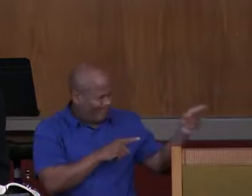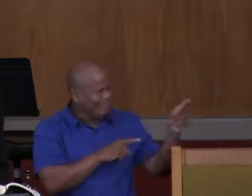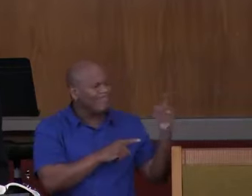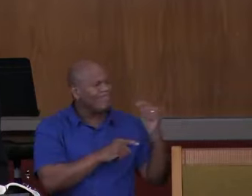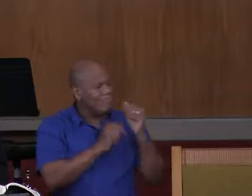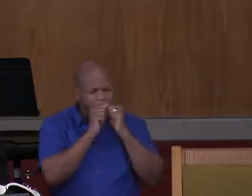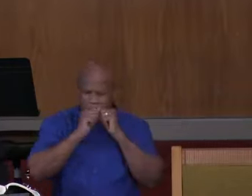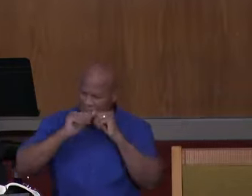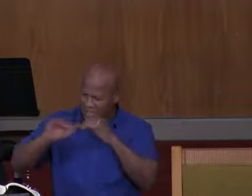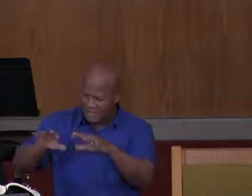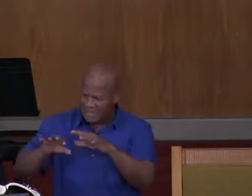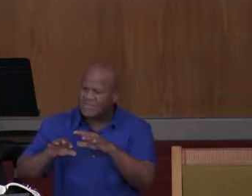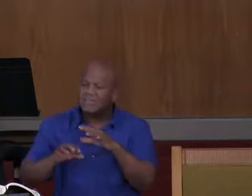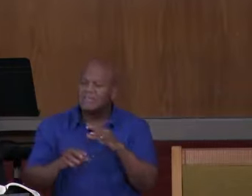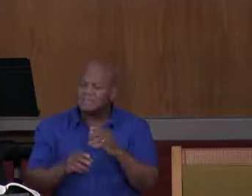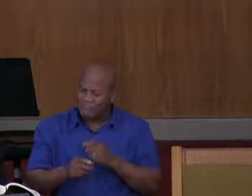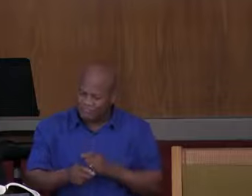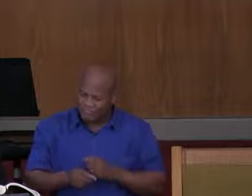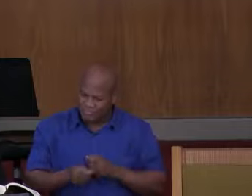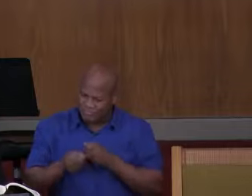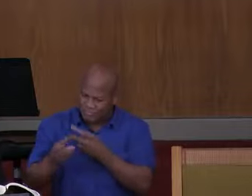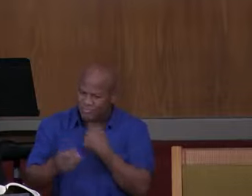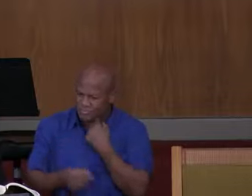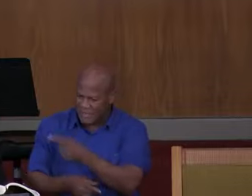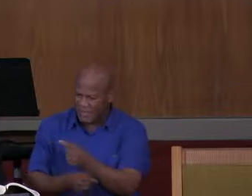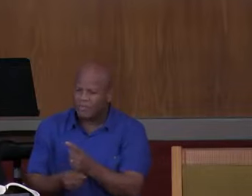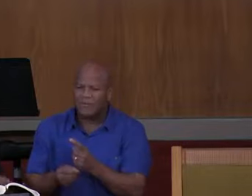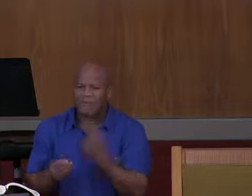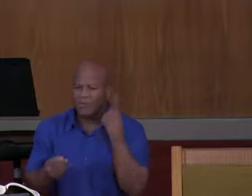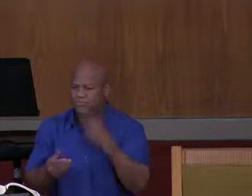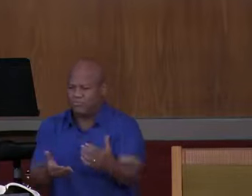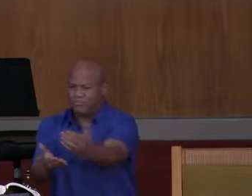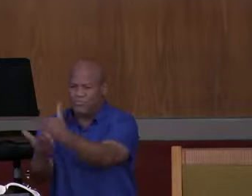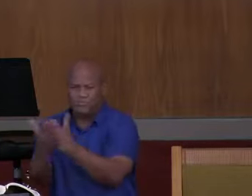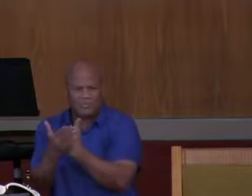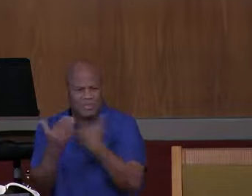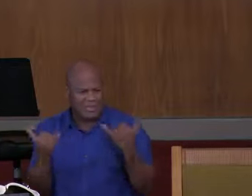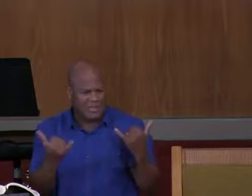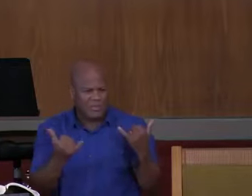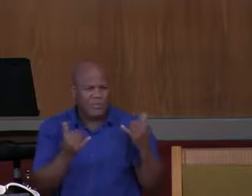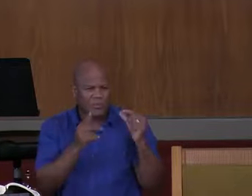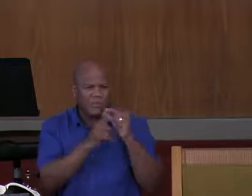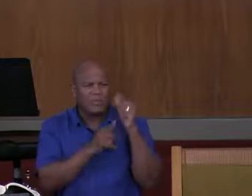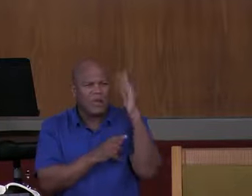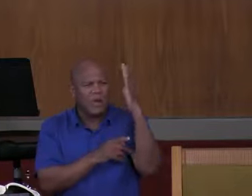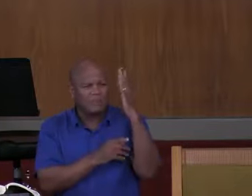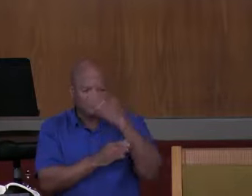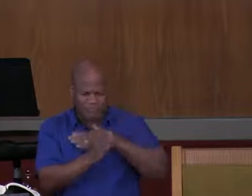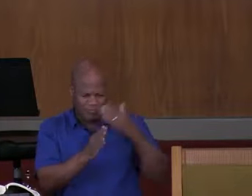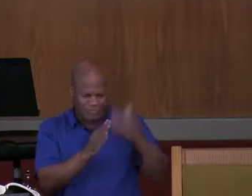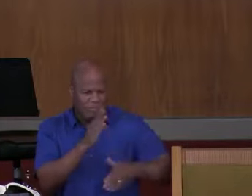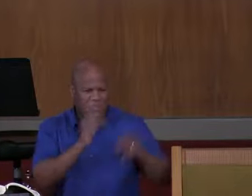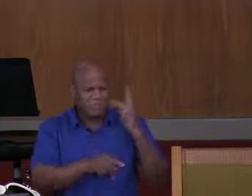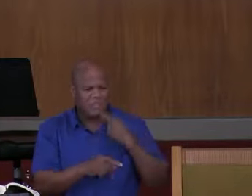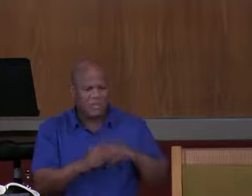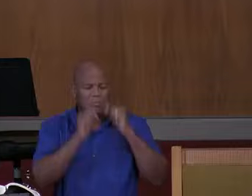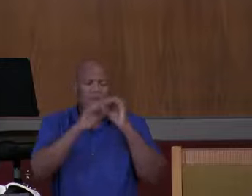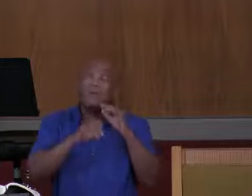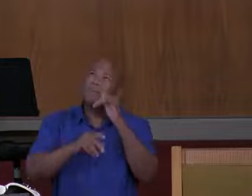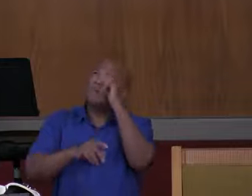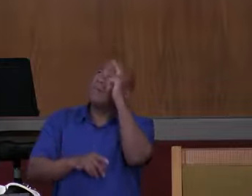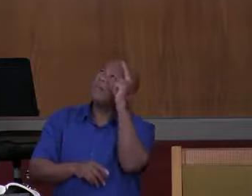son of Jephunneh, as a inheritance. Here ends the reason of God's word. The people shall call it blessed. Father